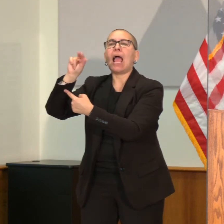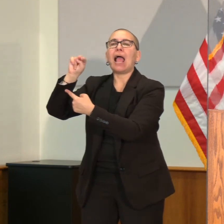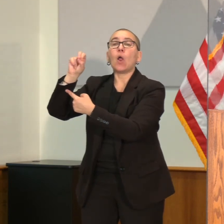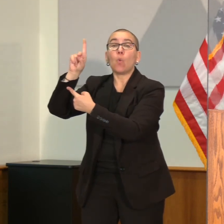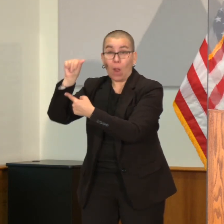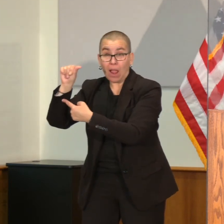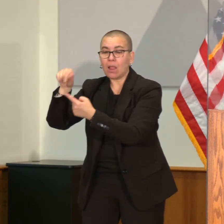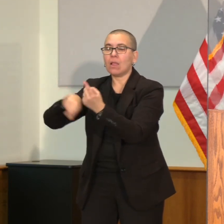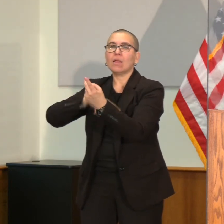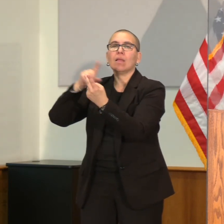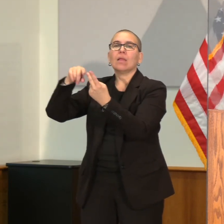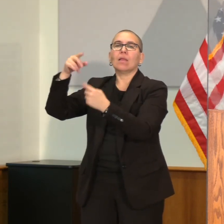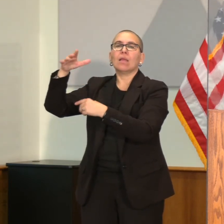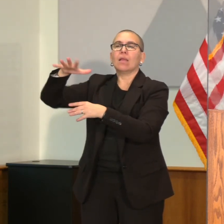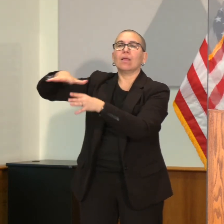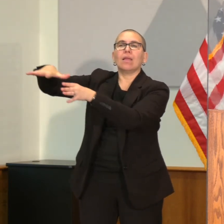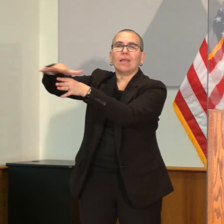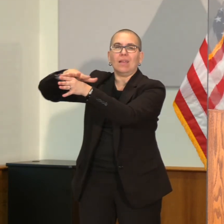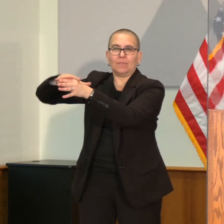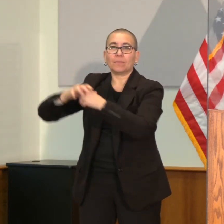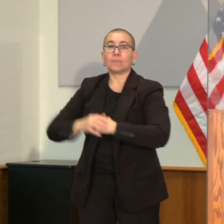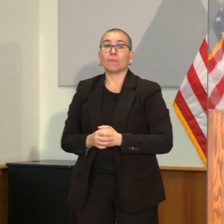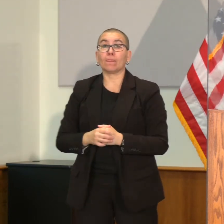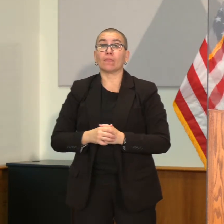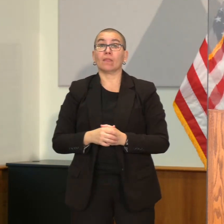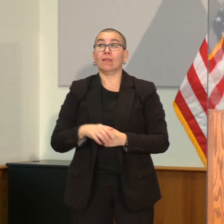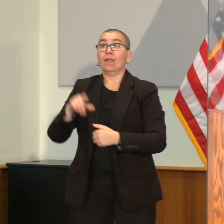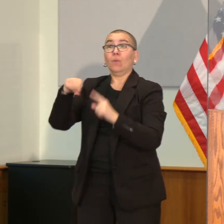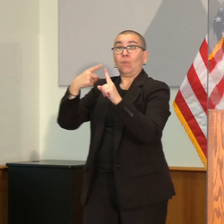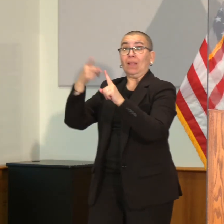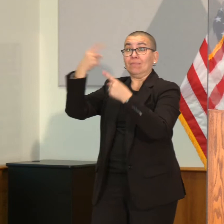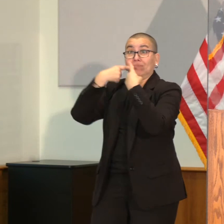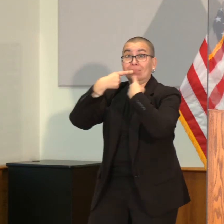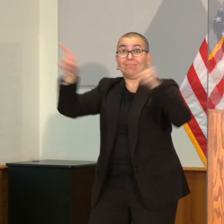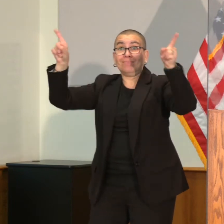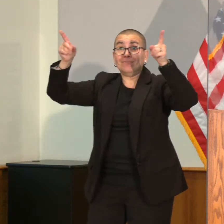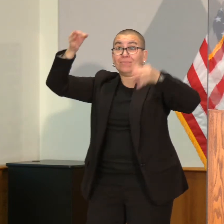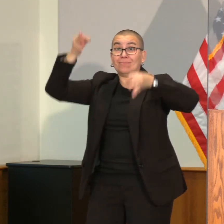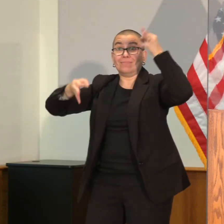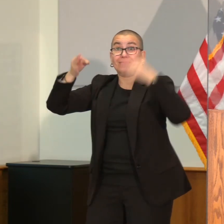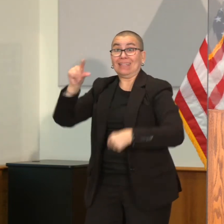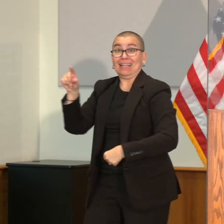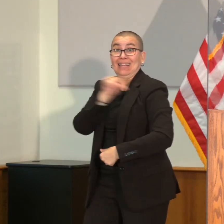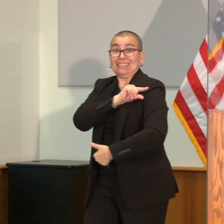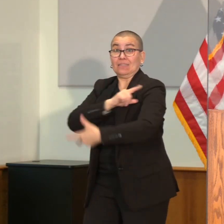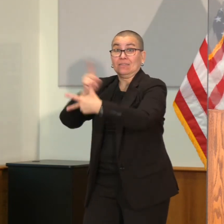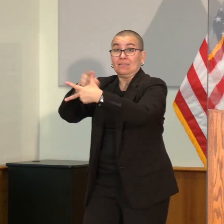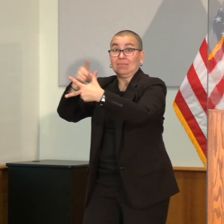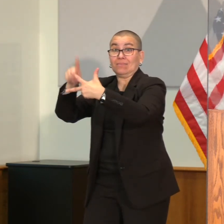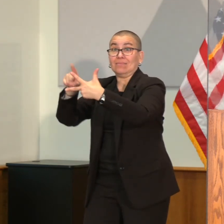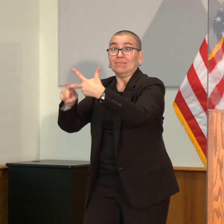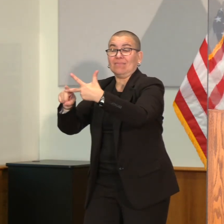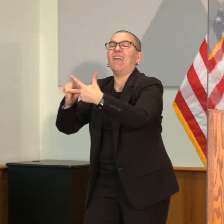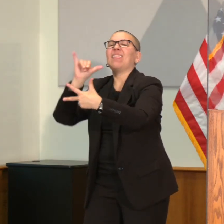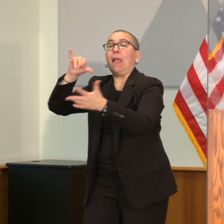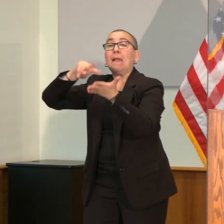guilty verdict, we had a guilty system. And it is time that the GOP Senate act on this